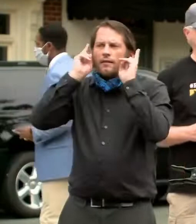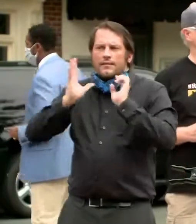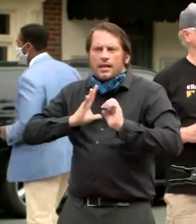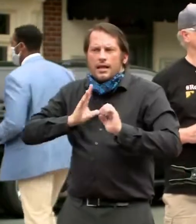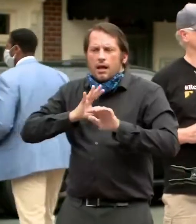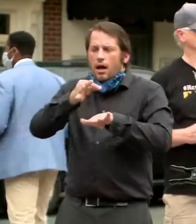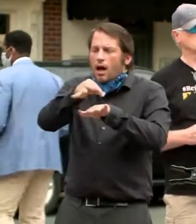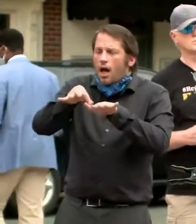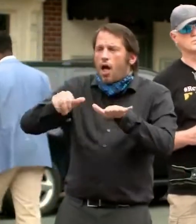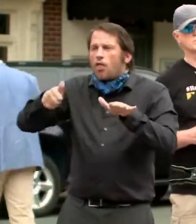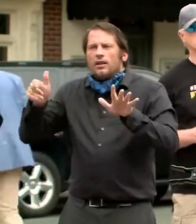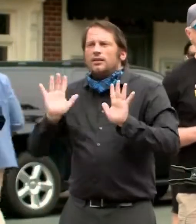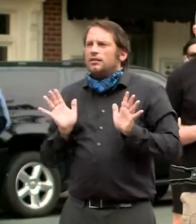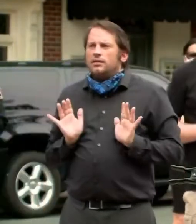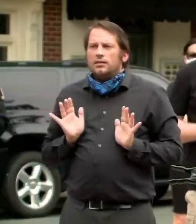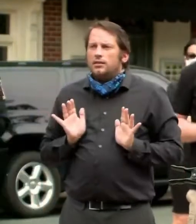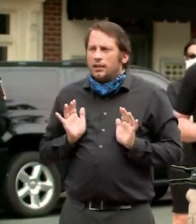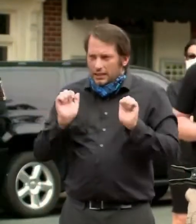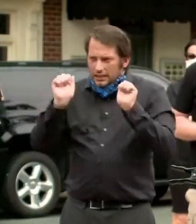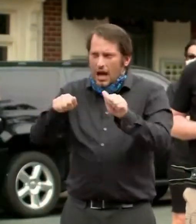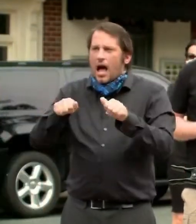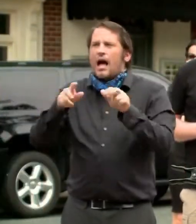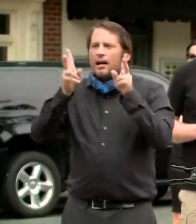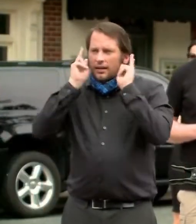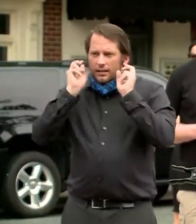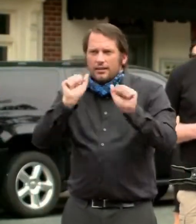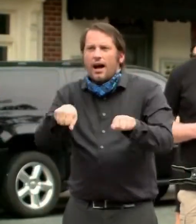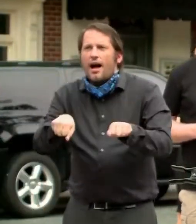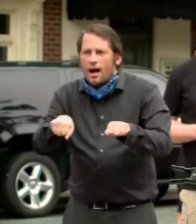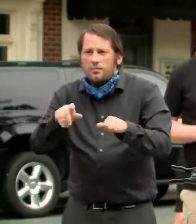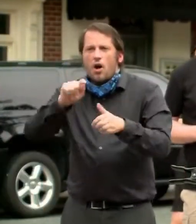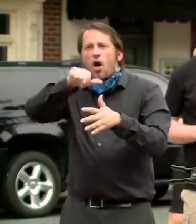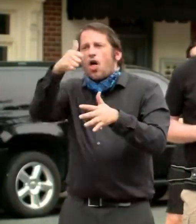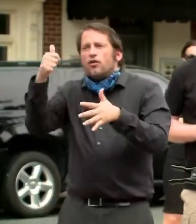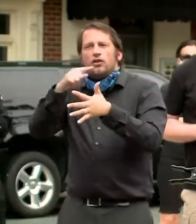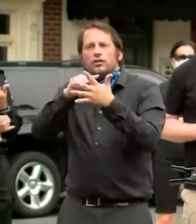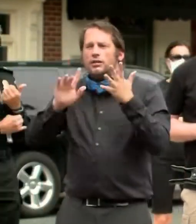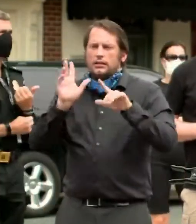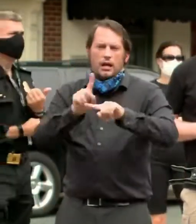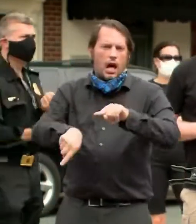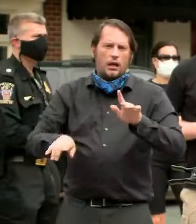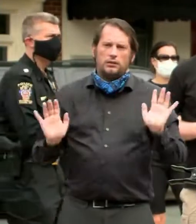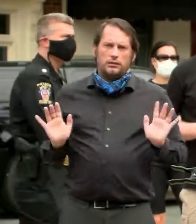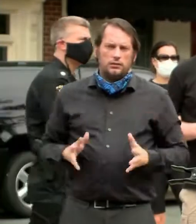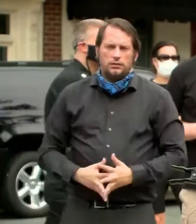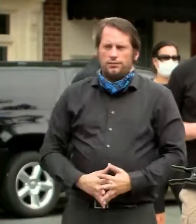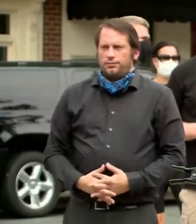meant they said you can do haircuts. They can't do the other.